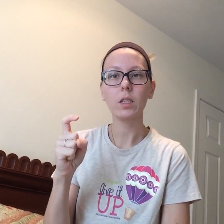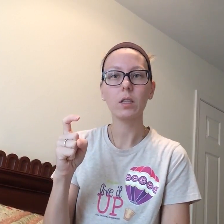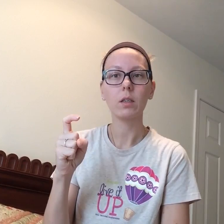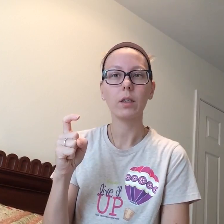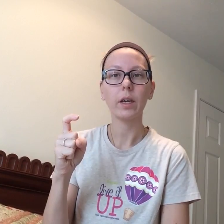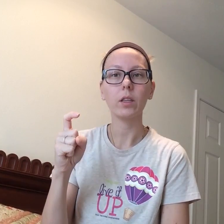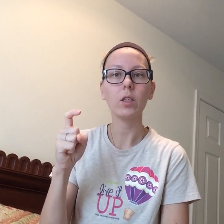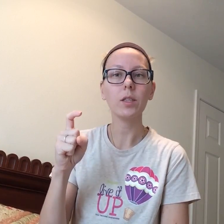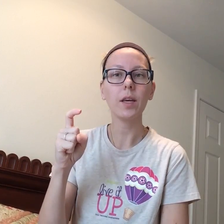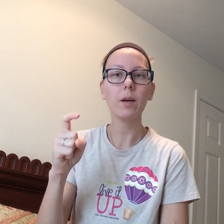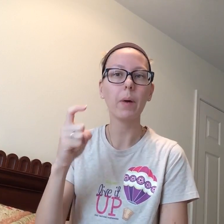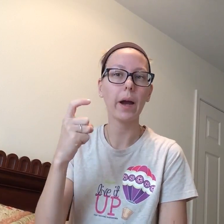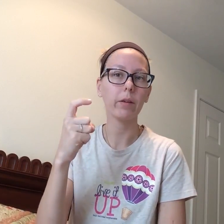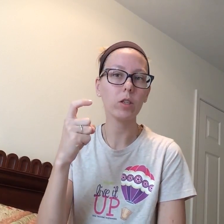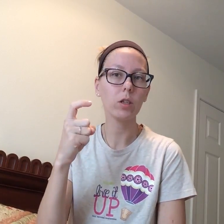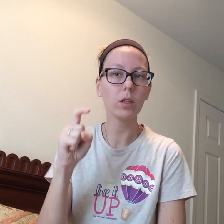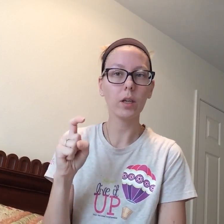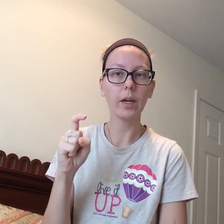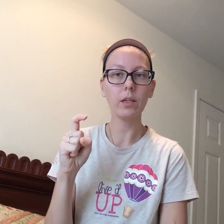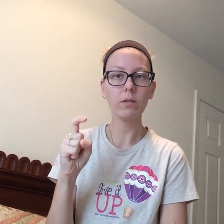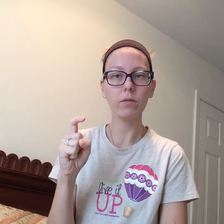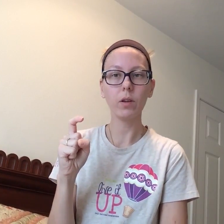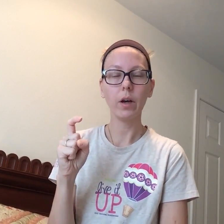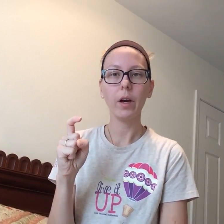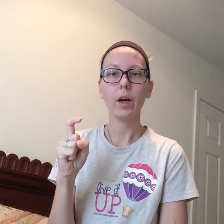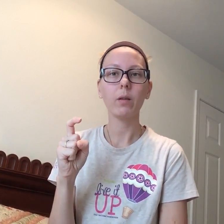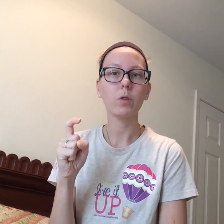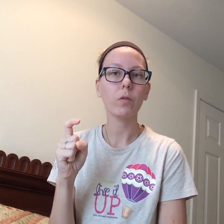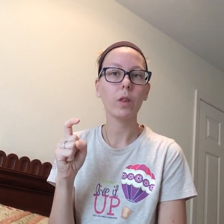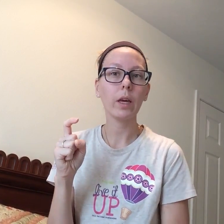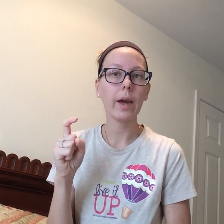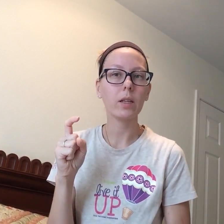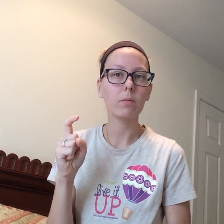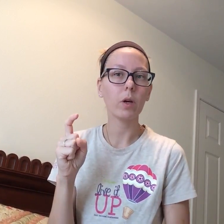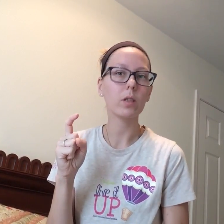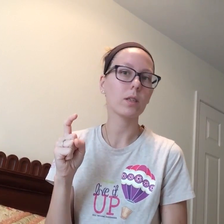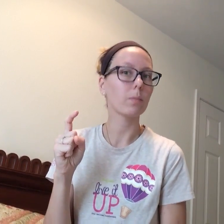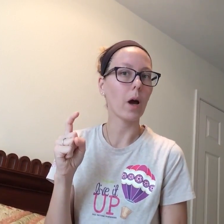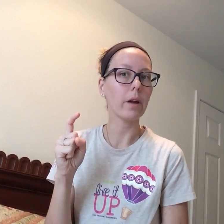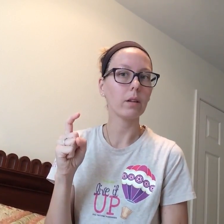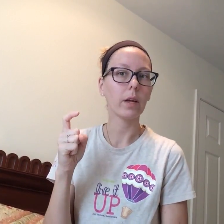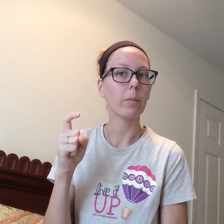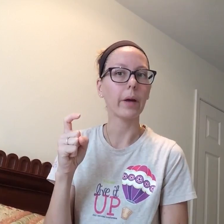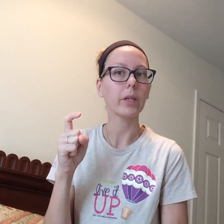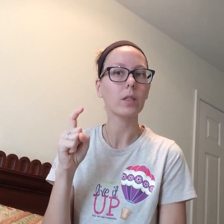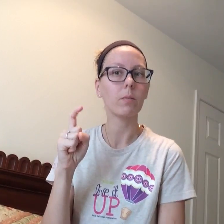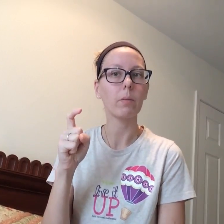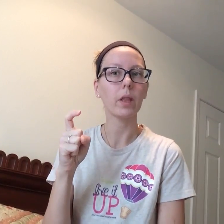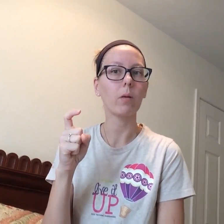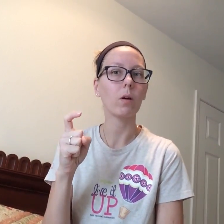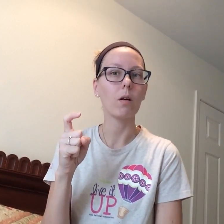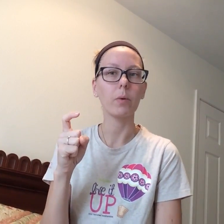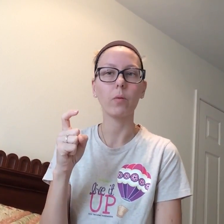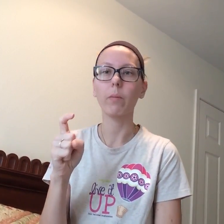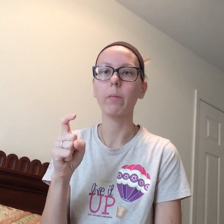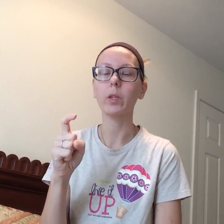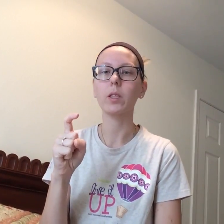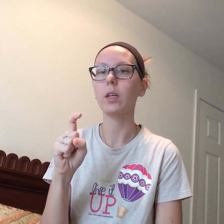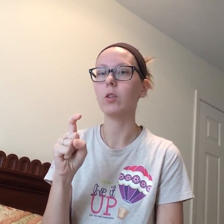X, it looks like a pirate's hook, kind of. So if you think X marks the spot, like pirates, maybe that will help you remember this hand